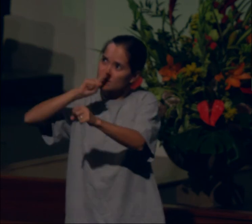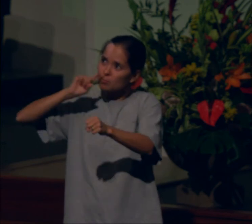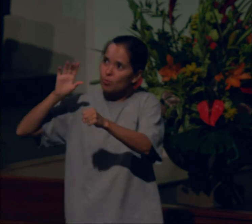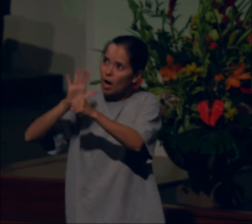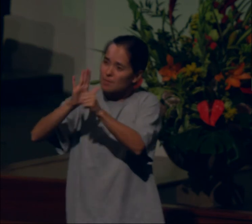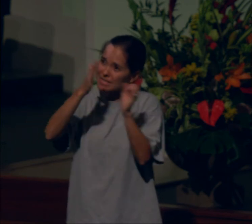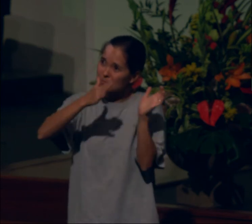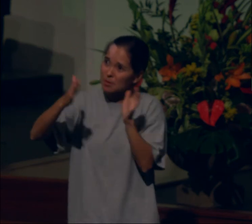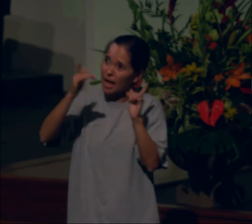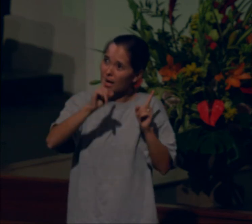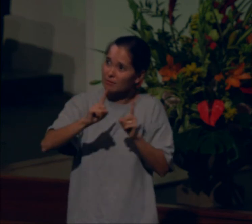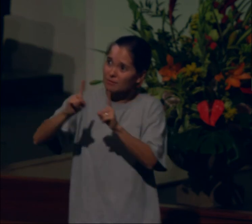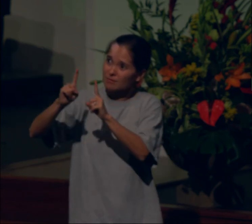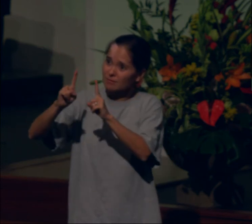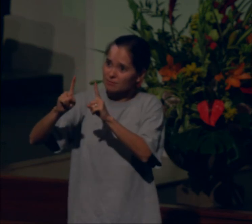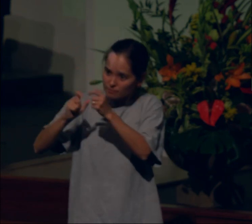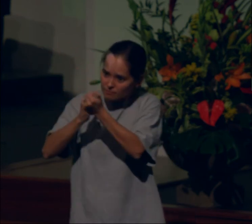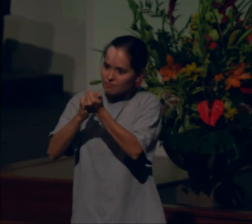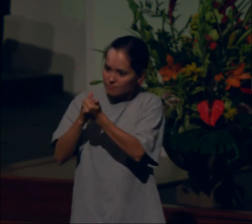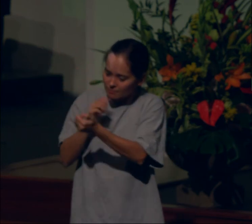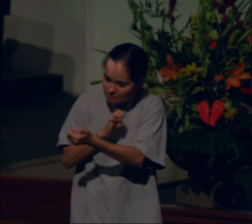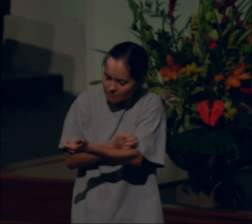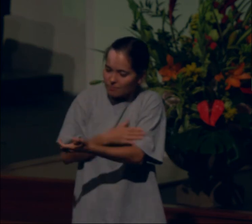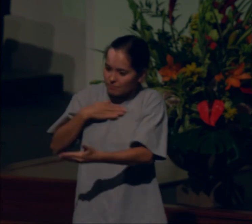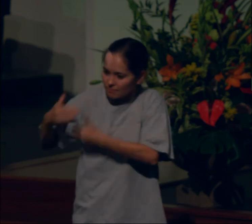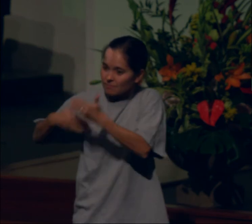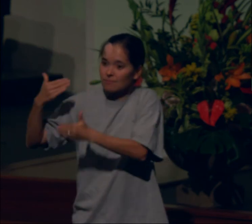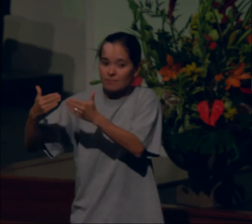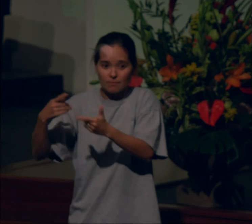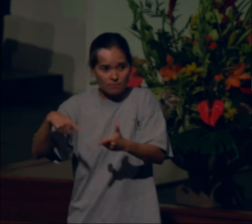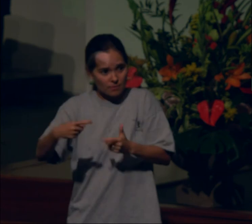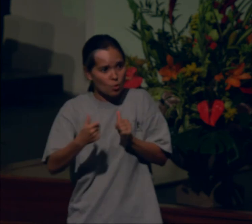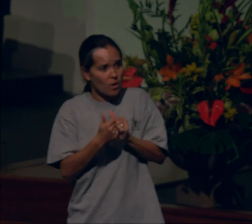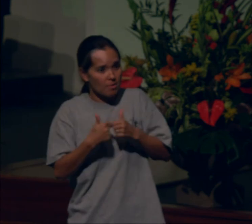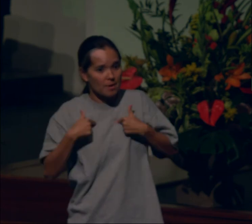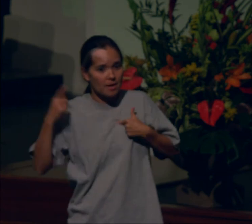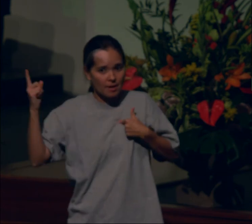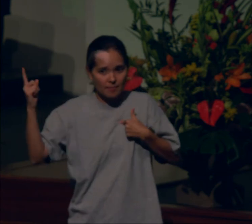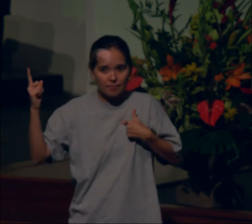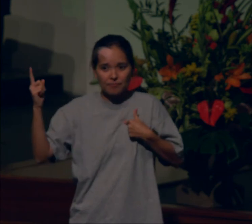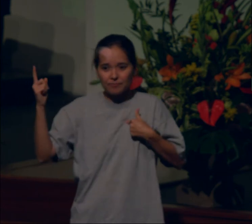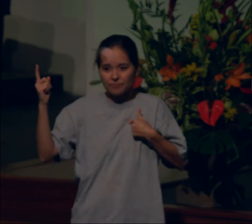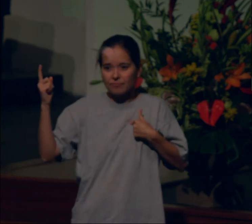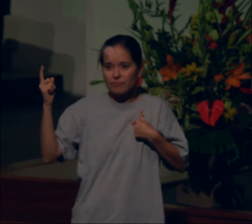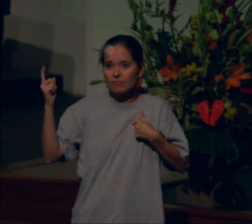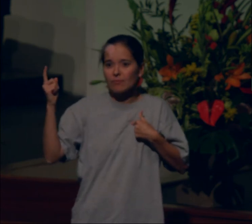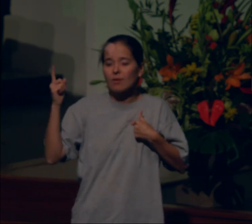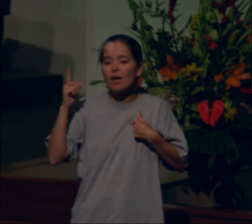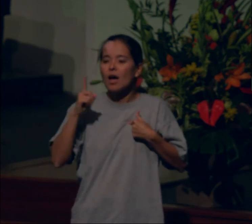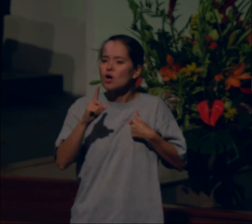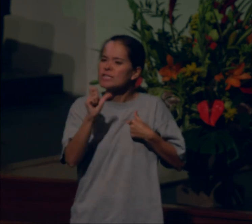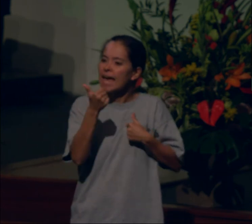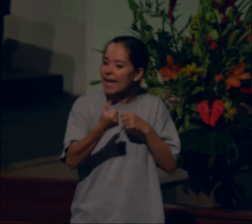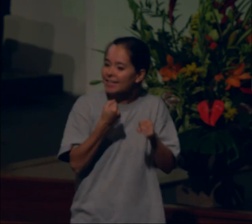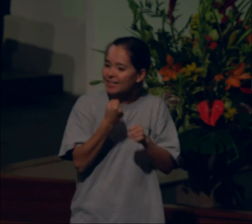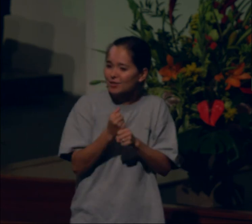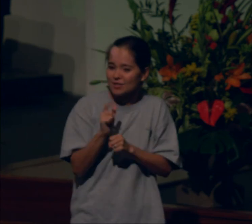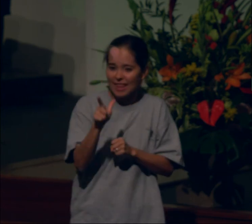has in your life. Are you with me? So 10 years later,